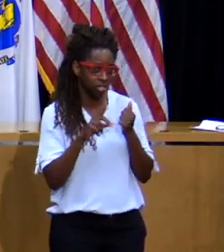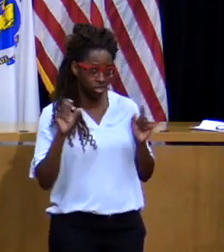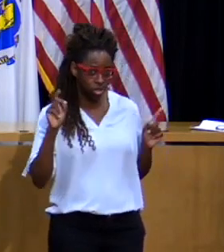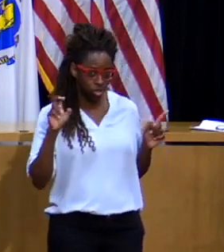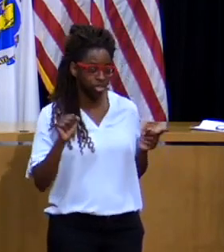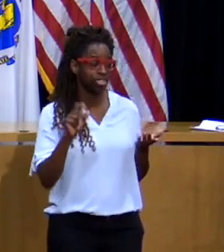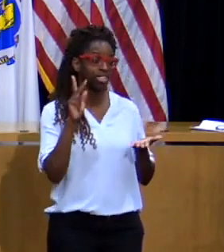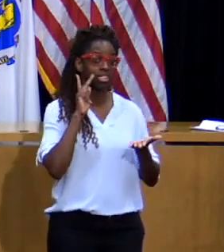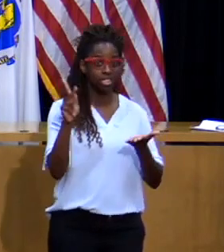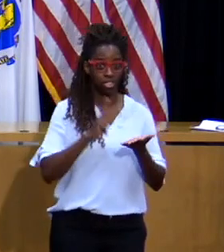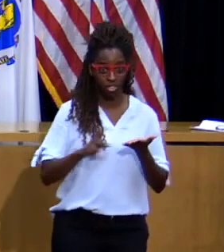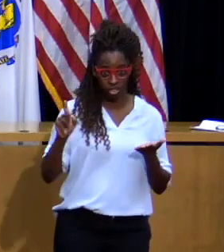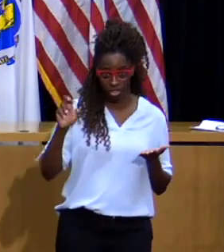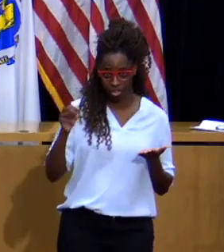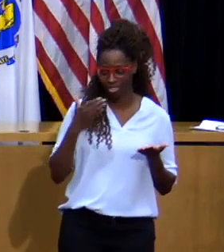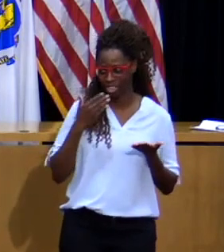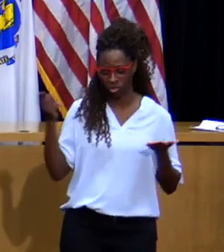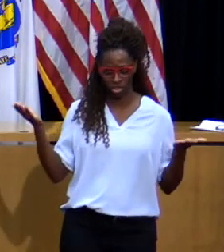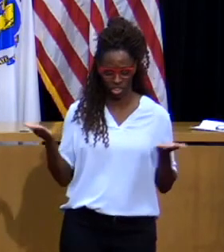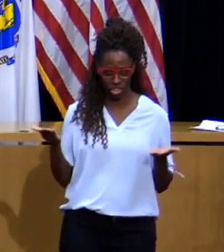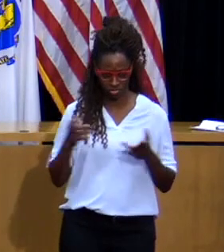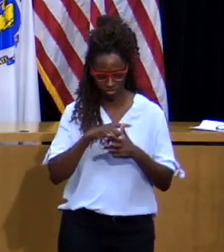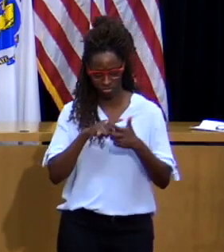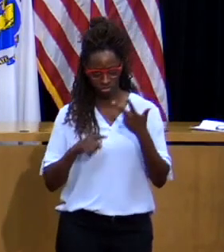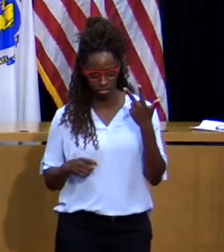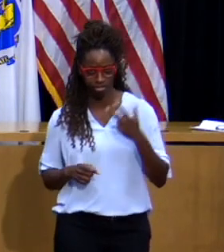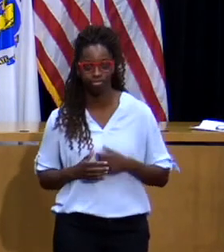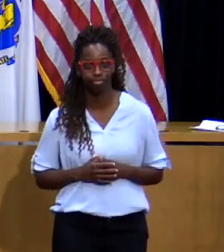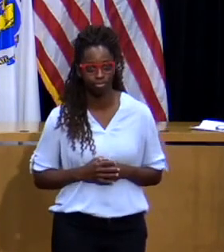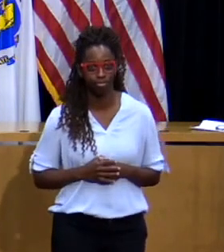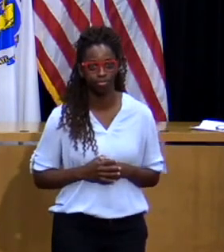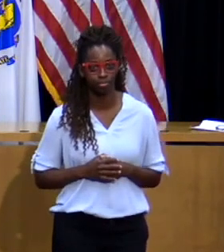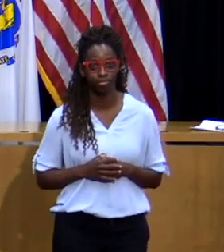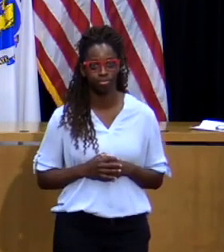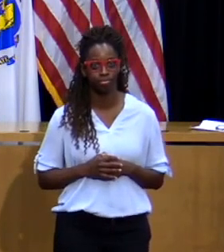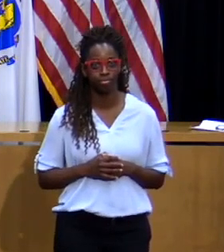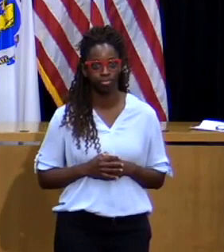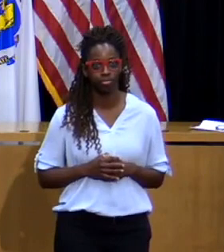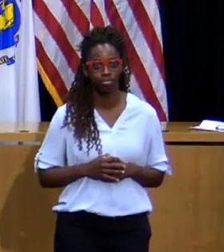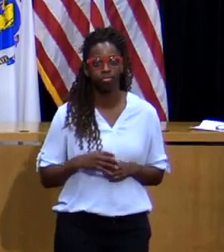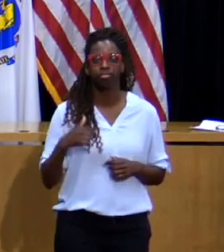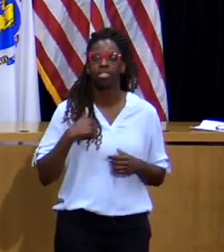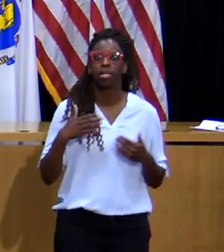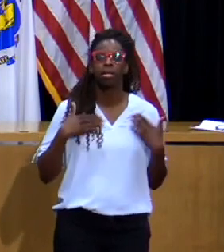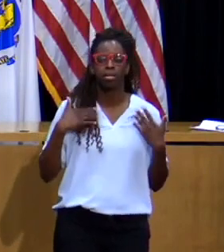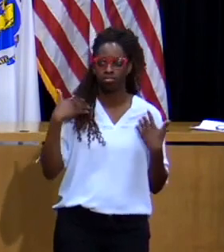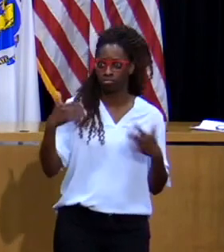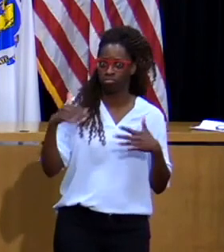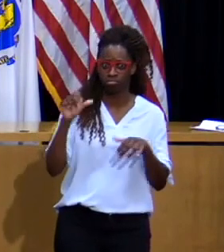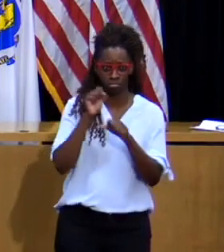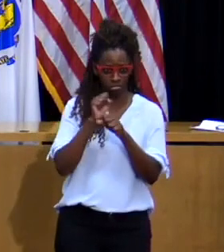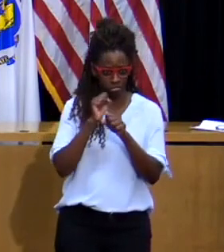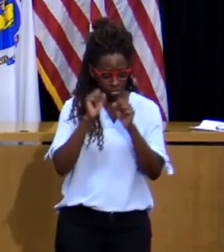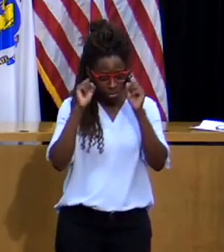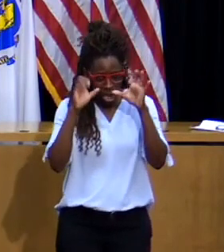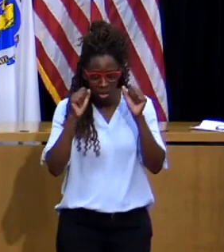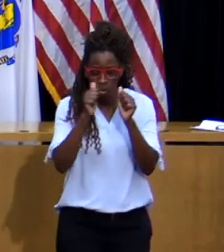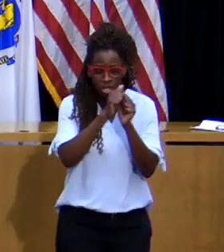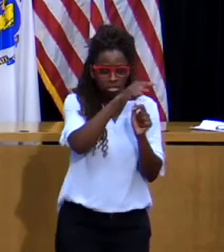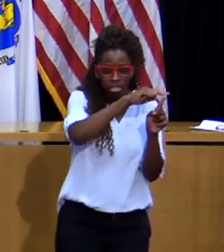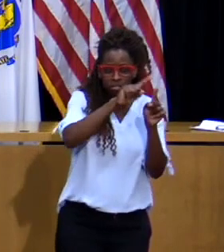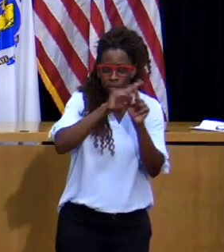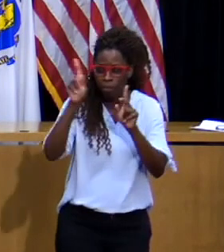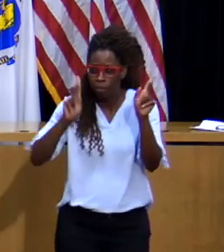the opportunity to work with such an extraordinary group of accomplished experts and individuals on the